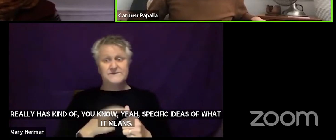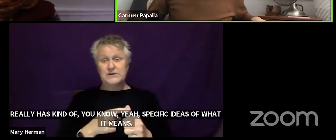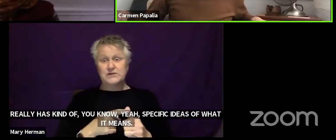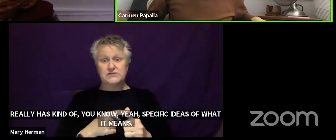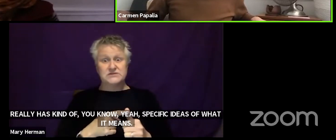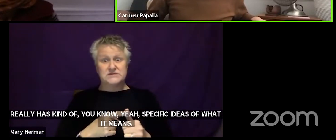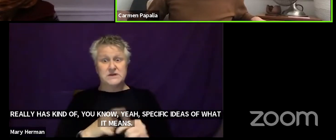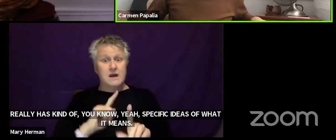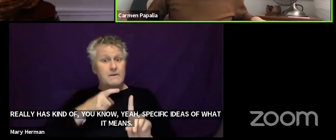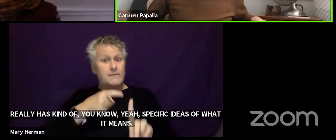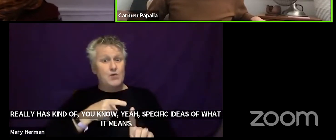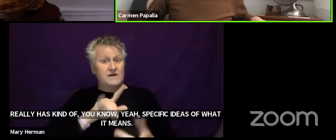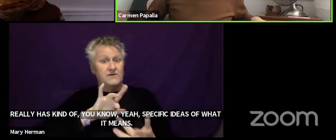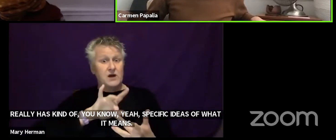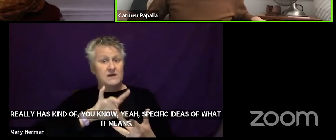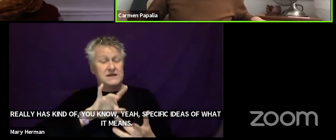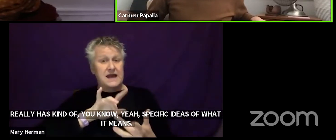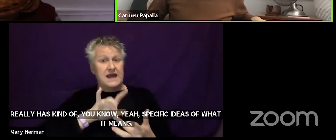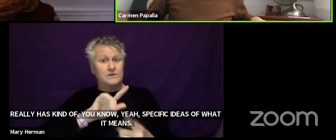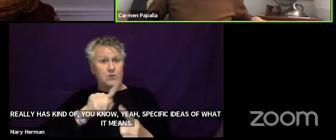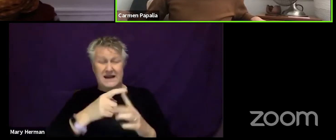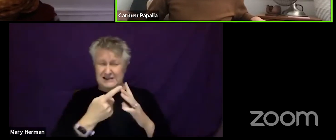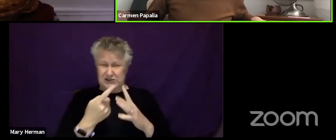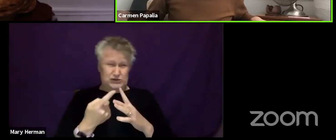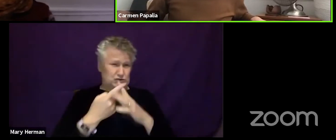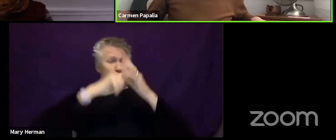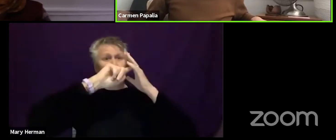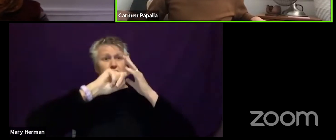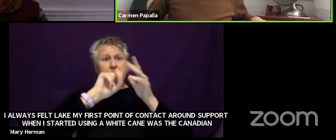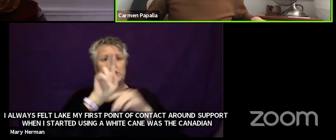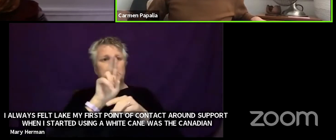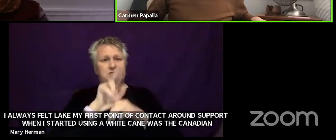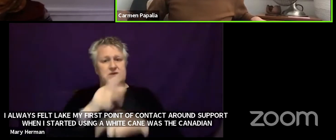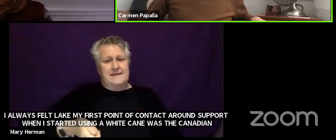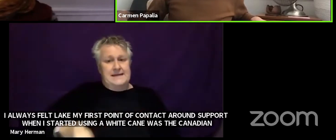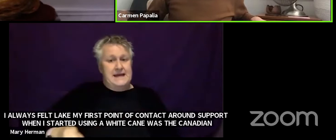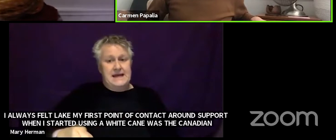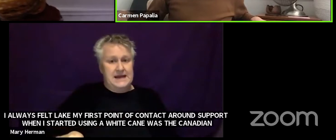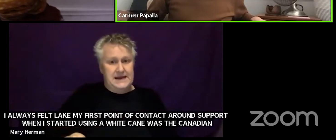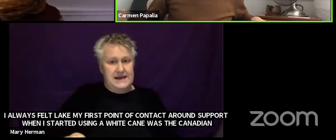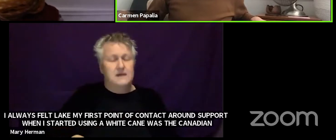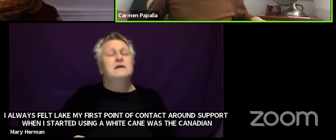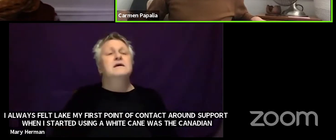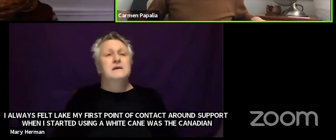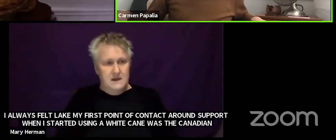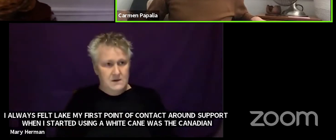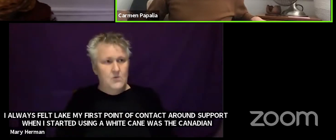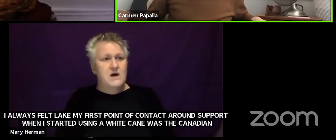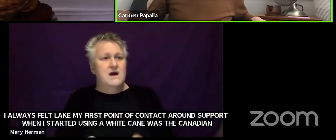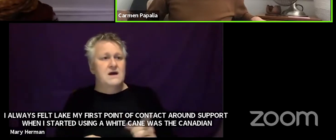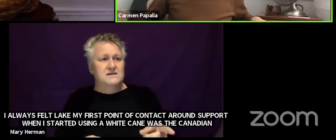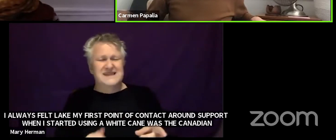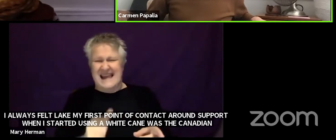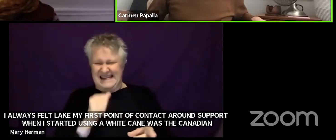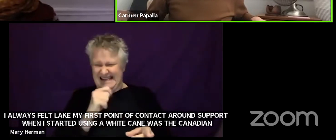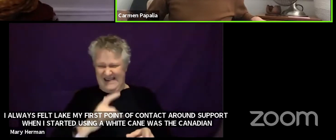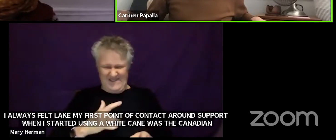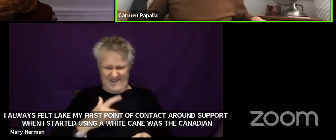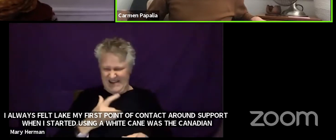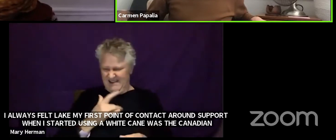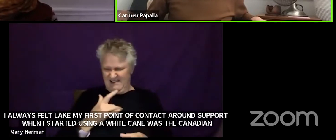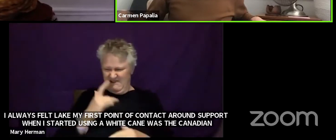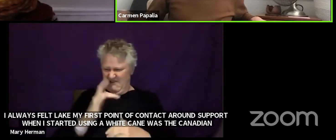the Canadian National Institute for the Blind, and I really didn't feel comfortable with the way that I was